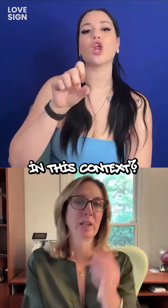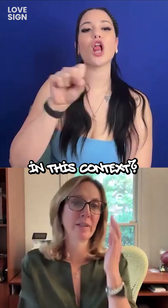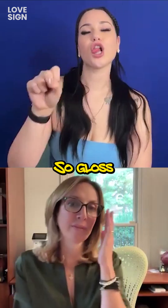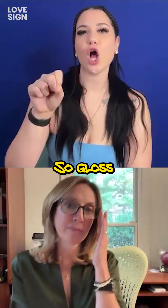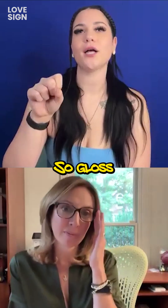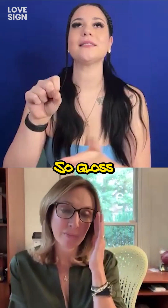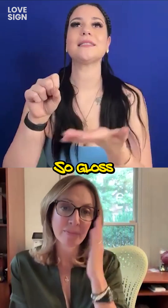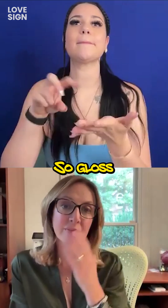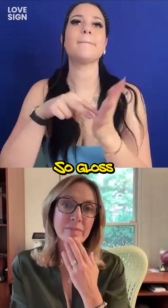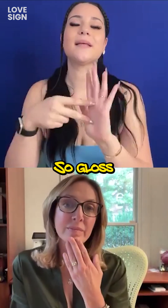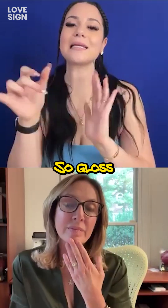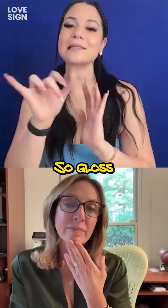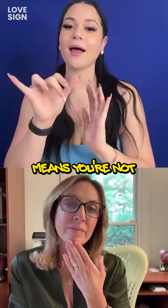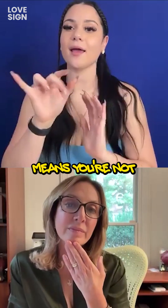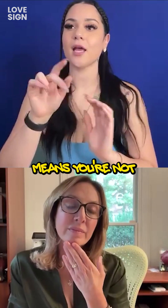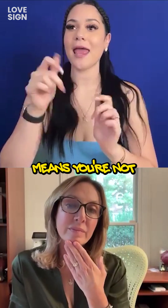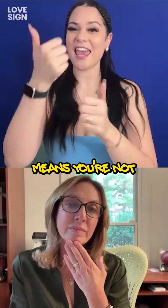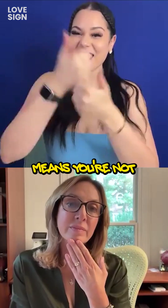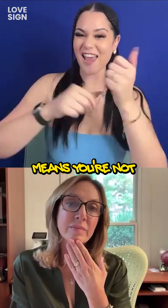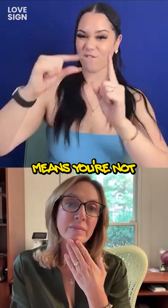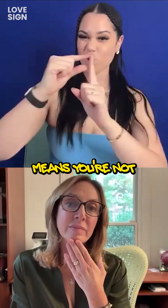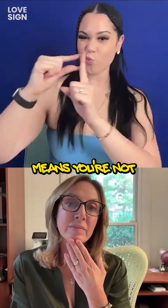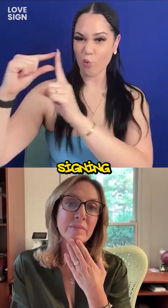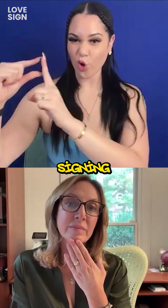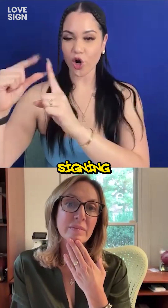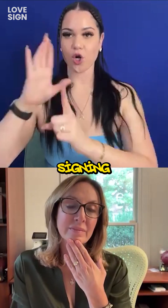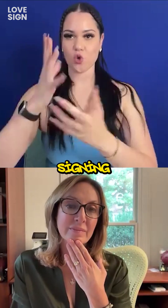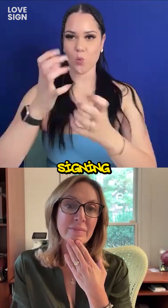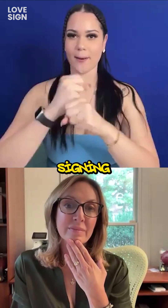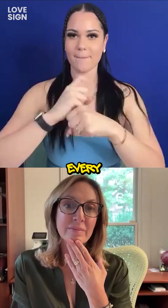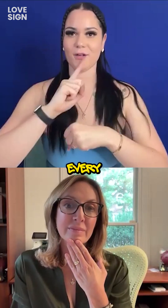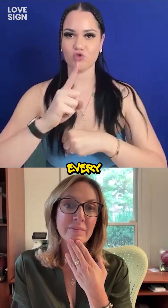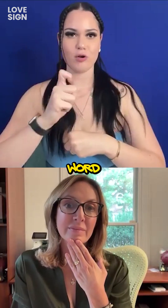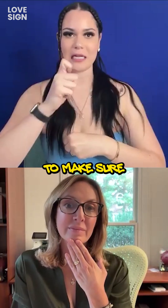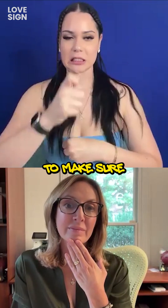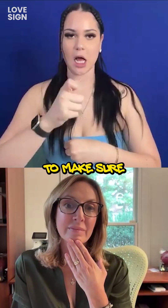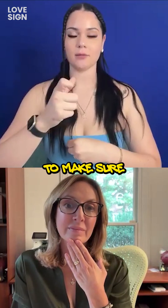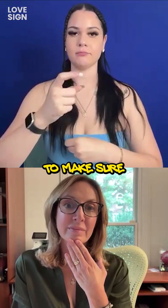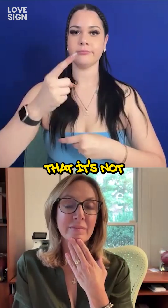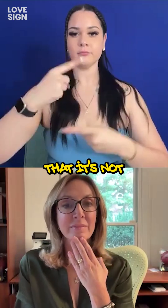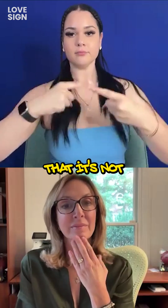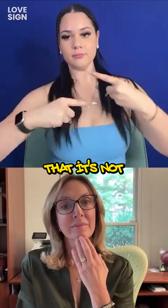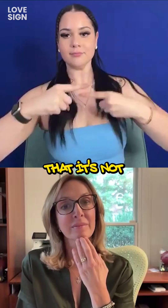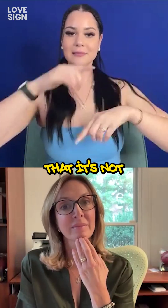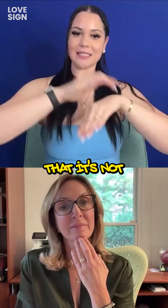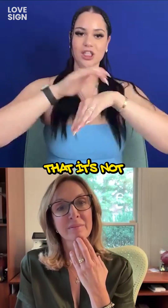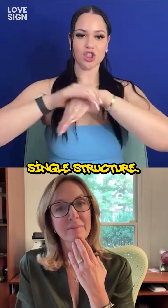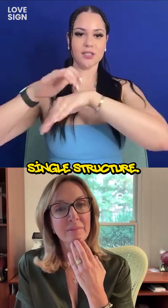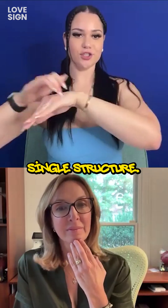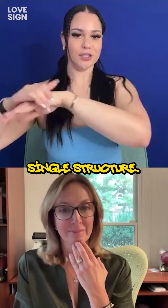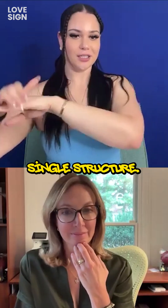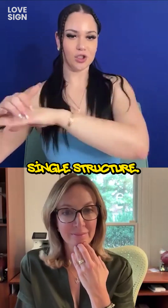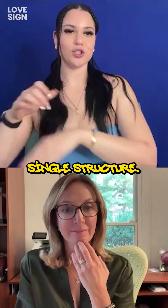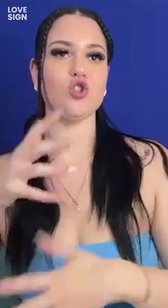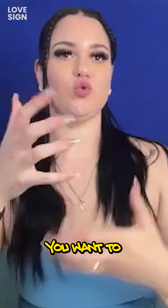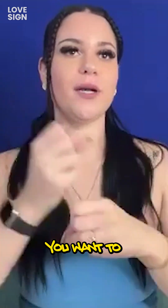context? So glossing means you're not signing every word. You want to make sure that it's not